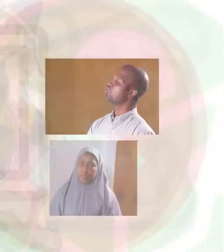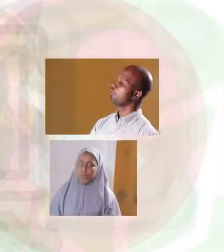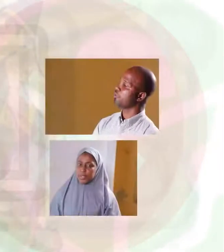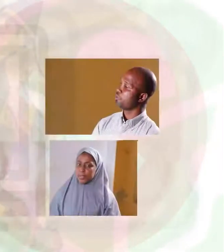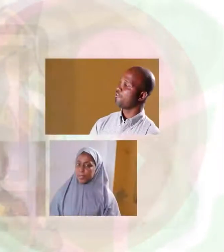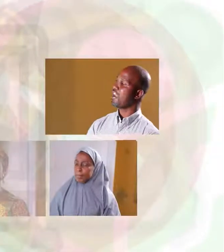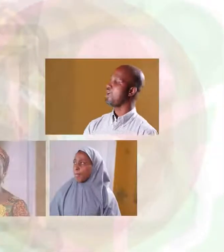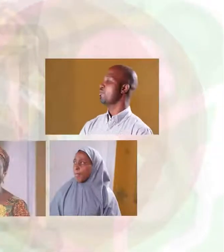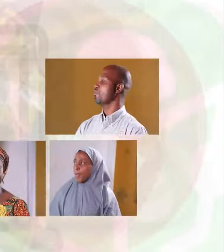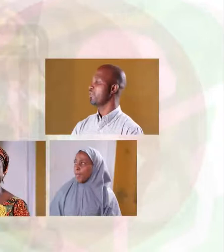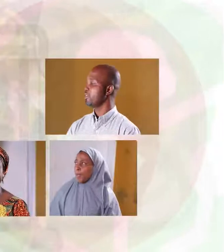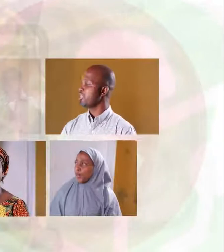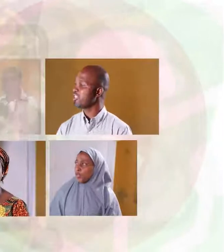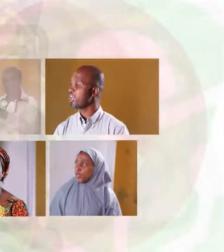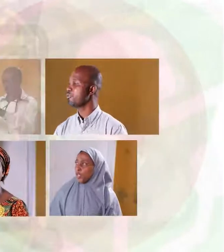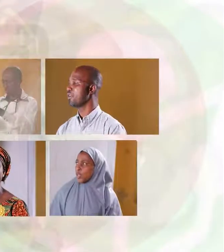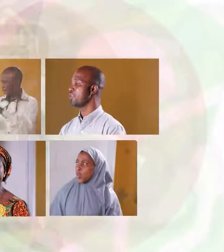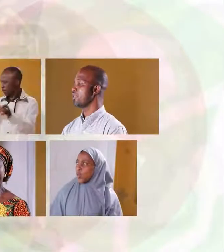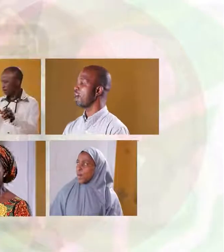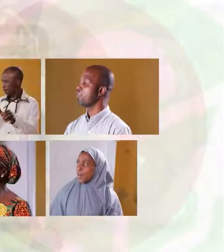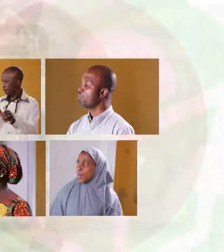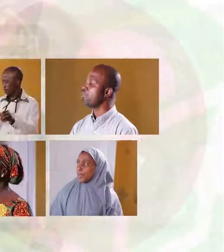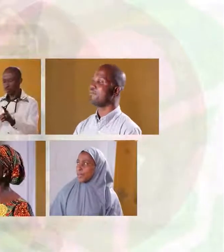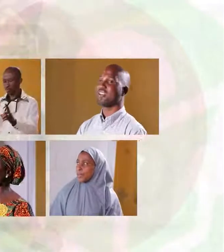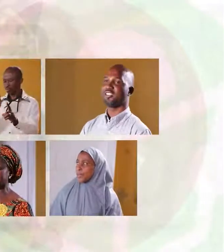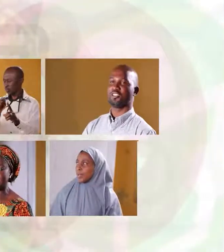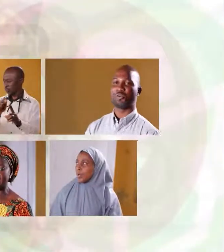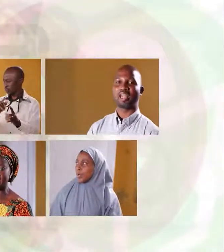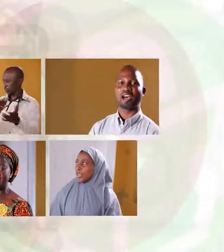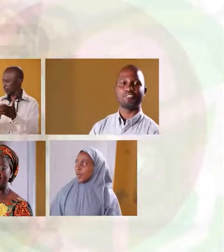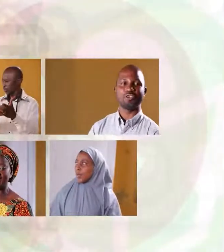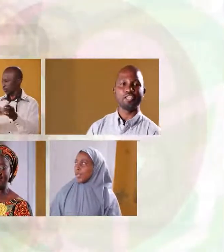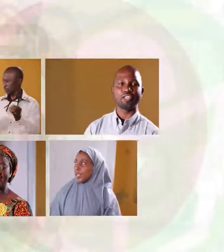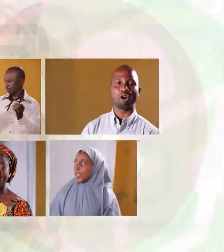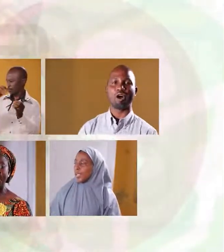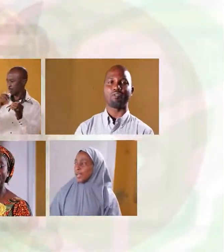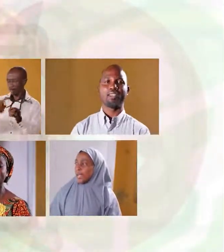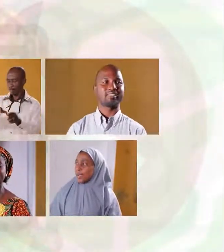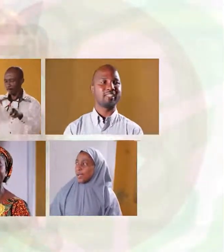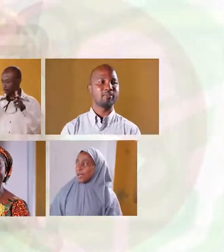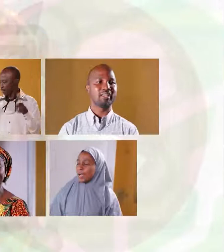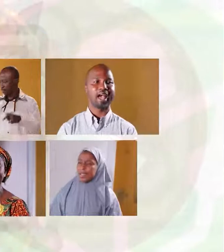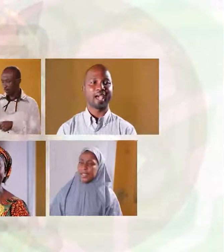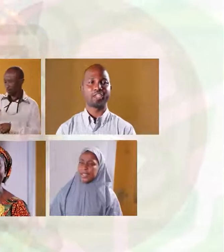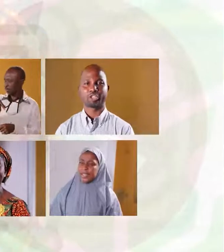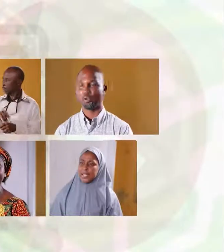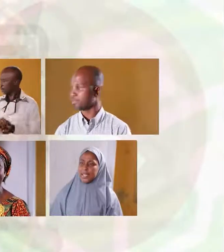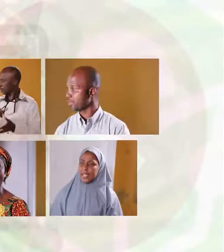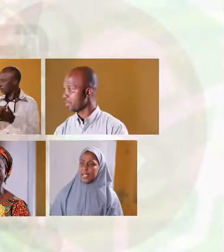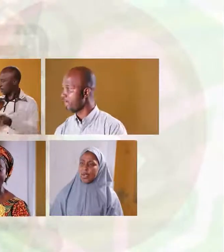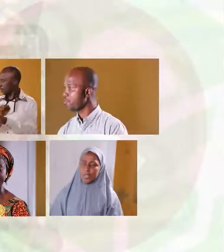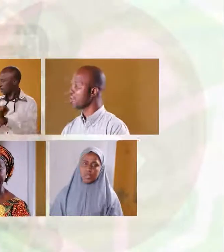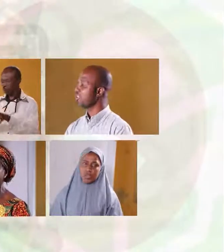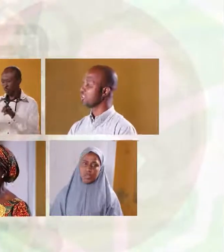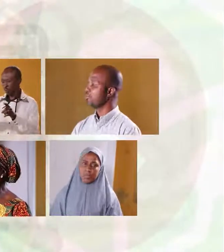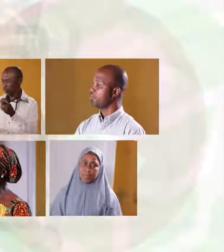to the next point. We should ensure whatever we say is clear. That means work is being